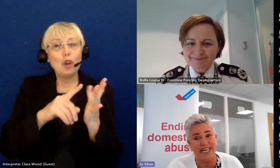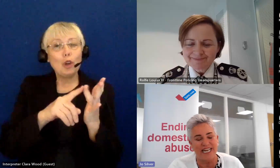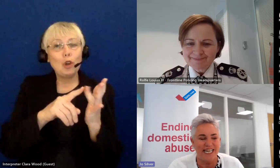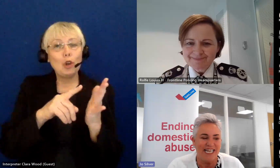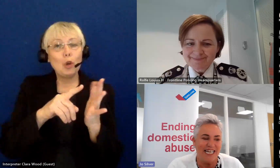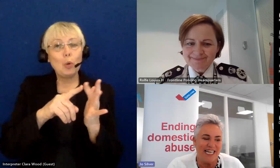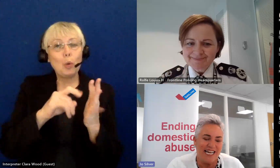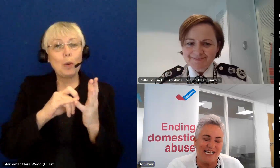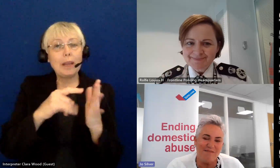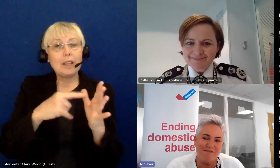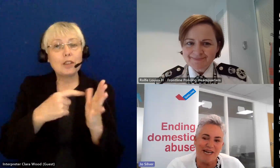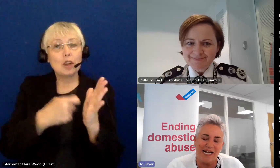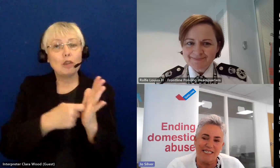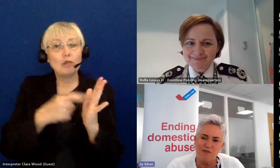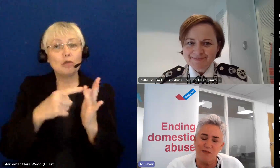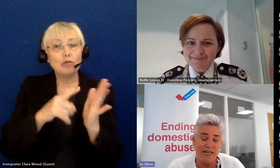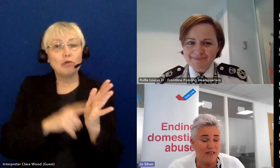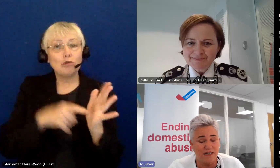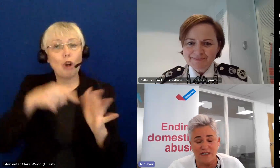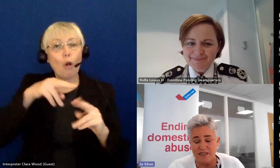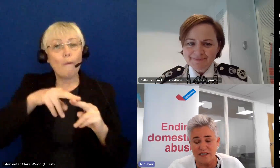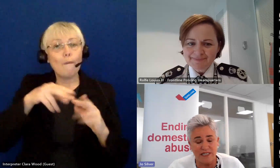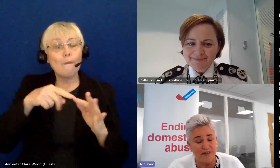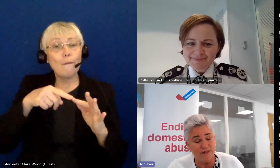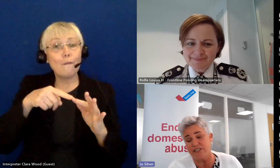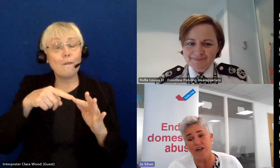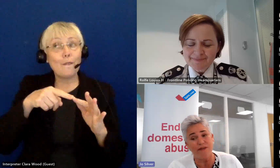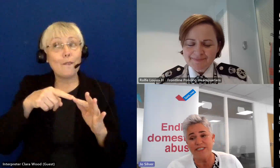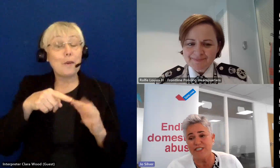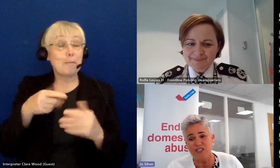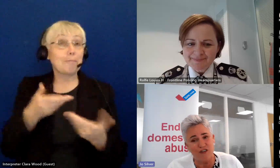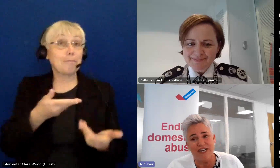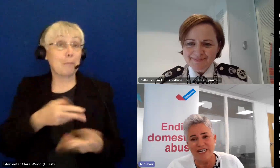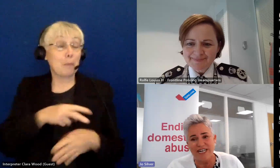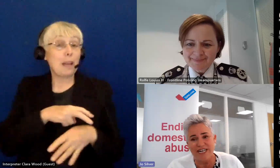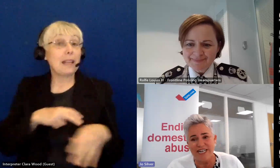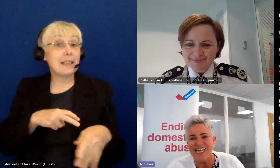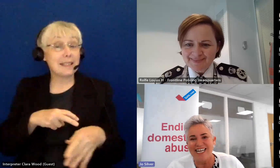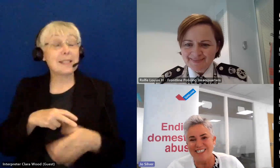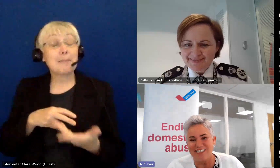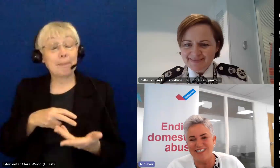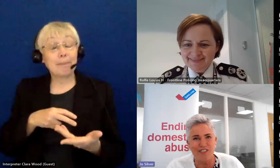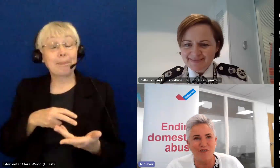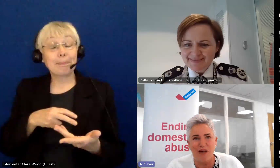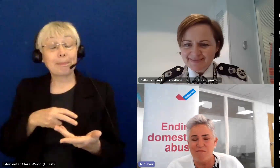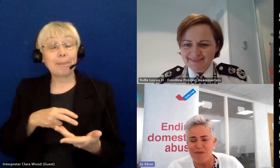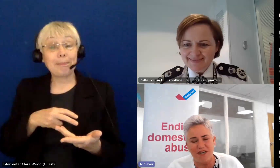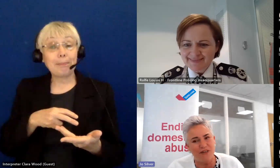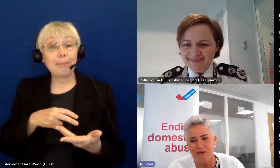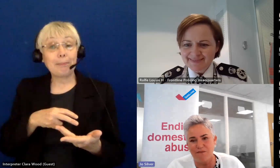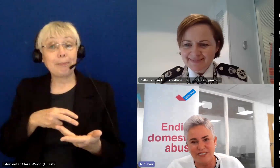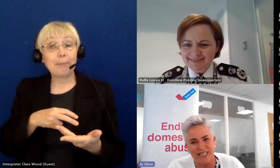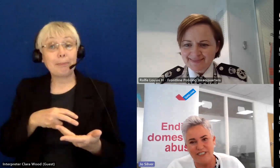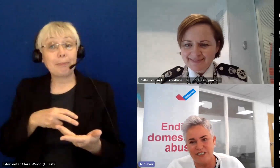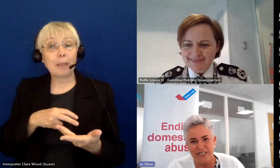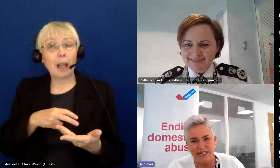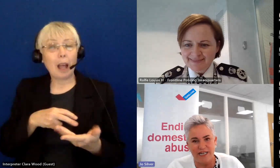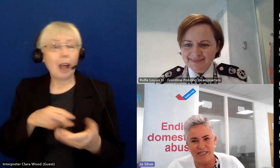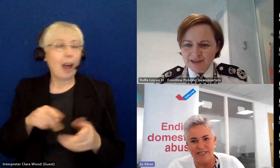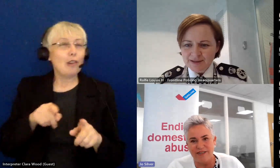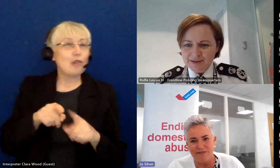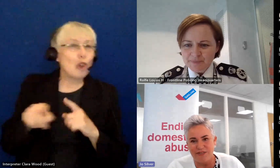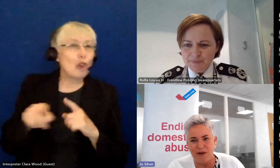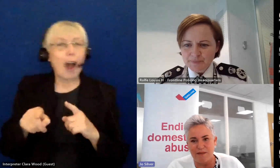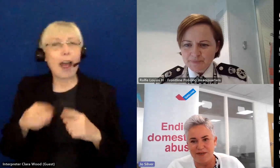us today. And we are going to try and do a bit of a